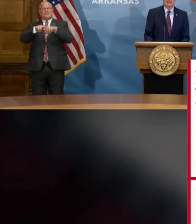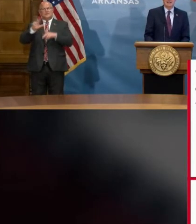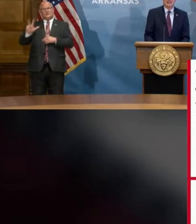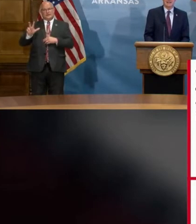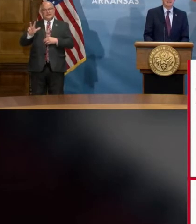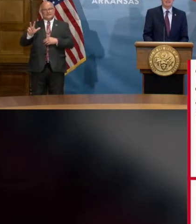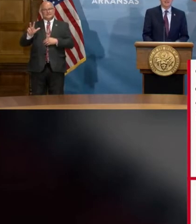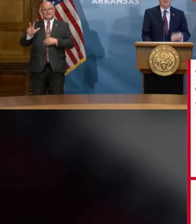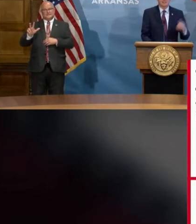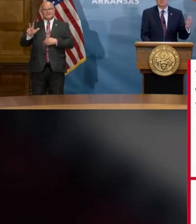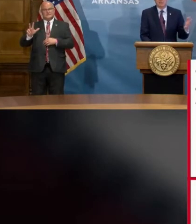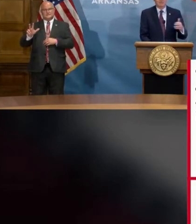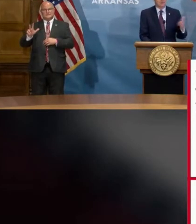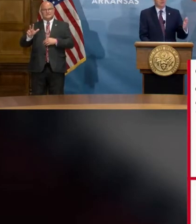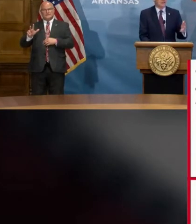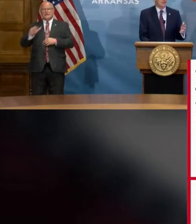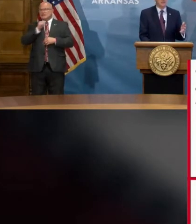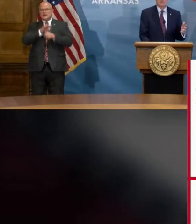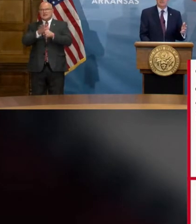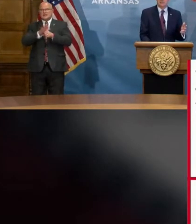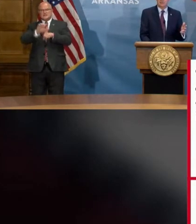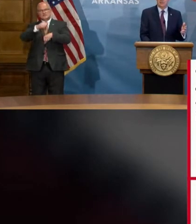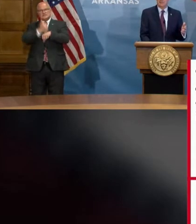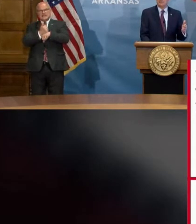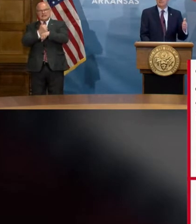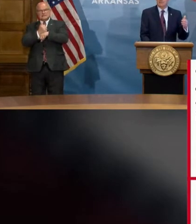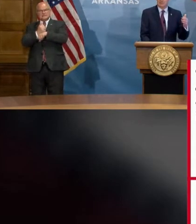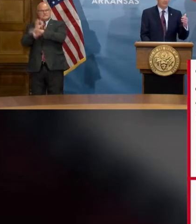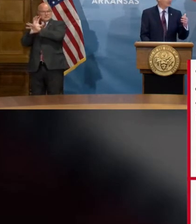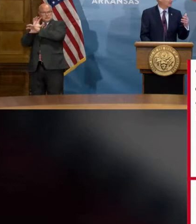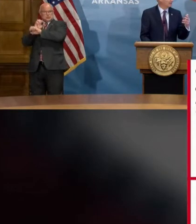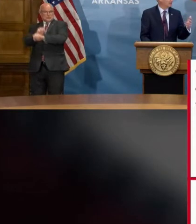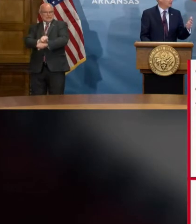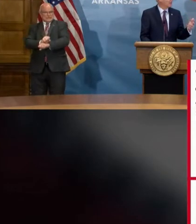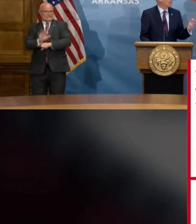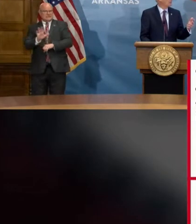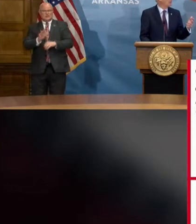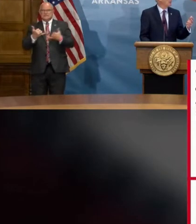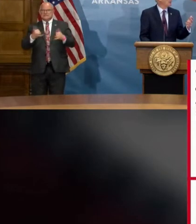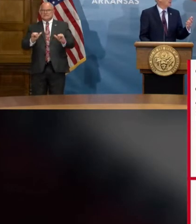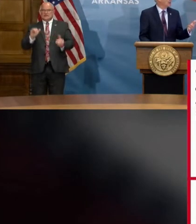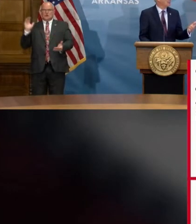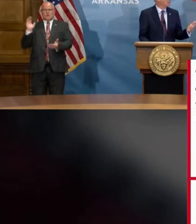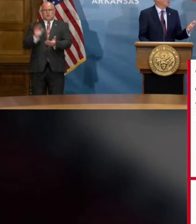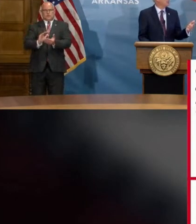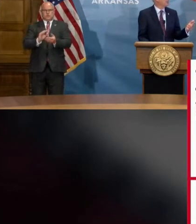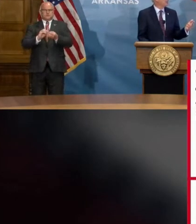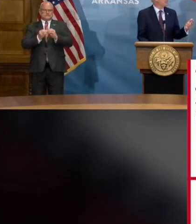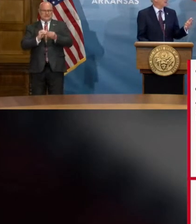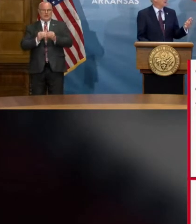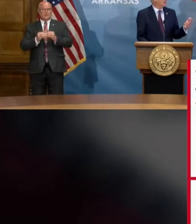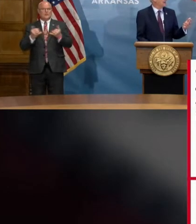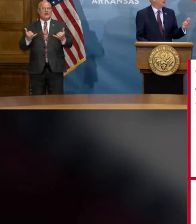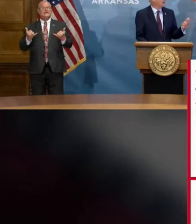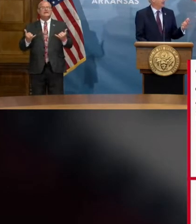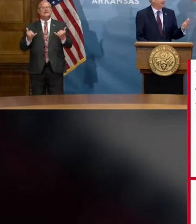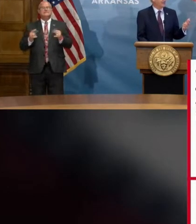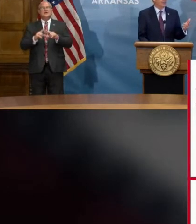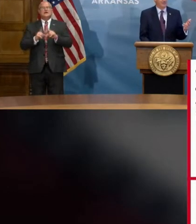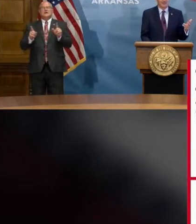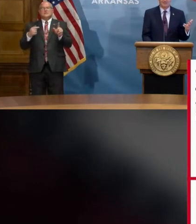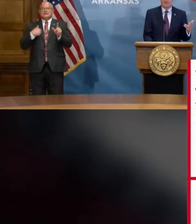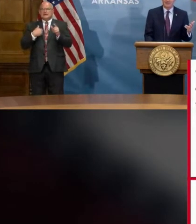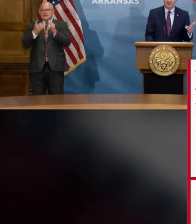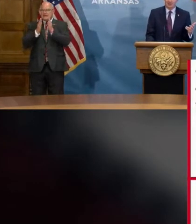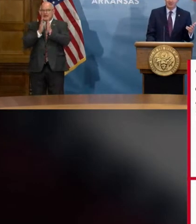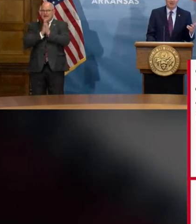3. Not enough to establish any trend. They're still in a very low number, but I